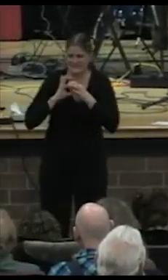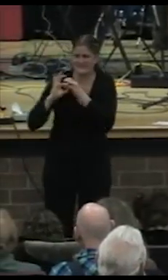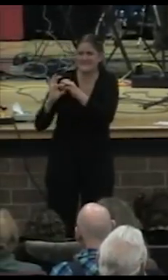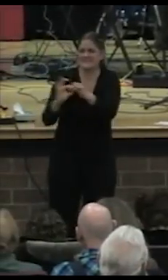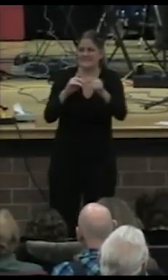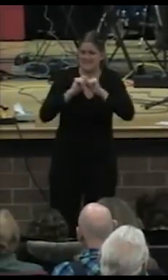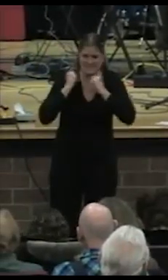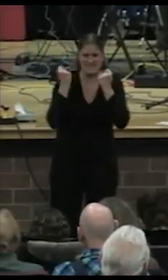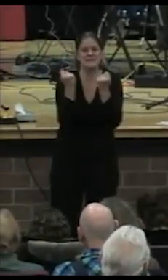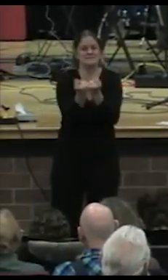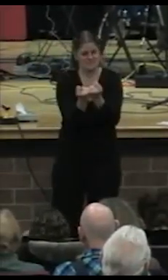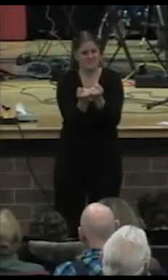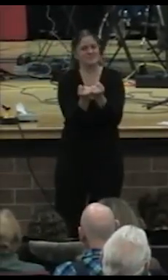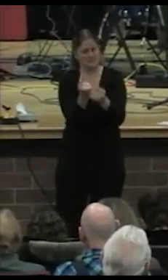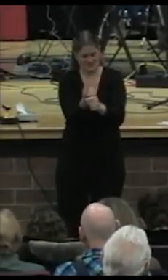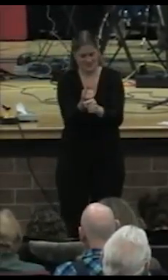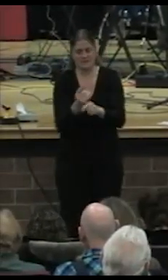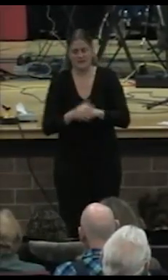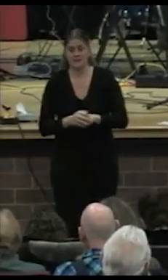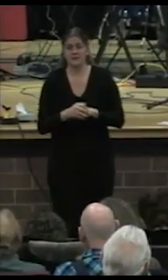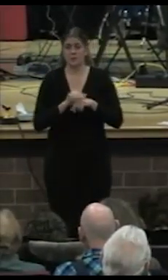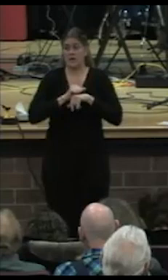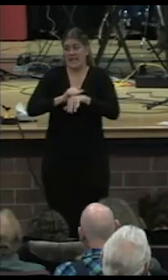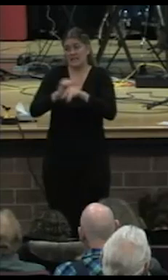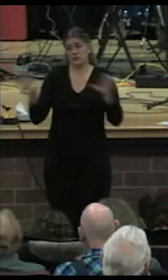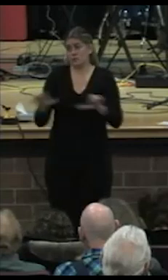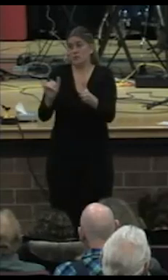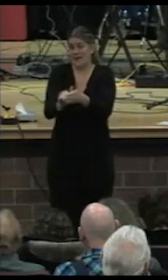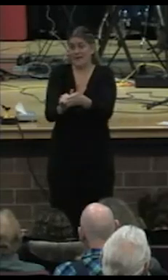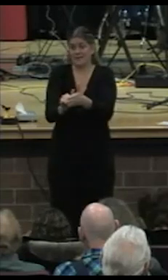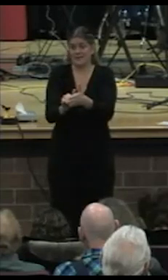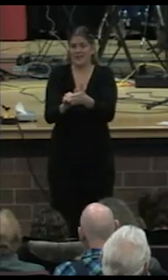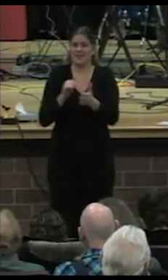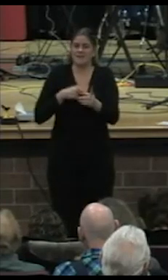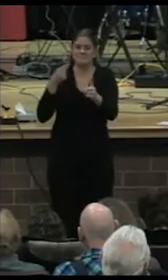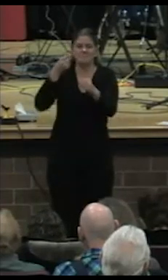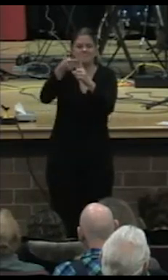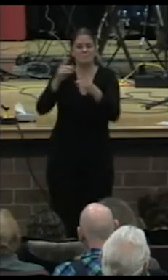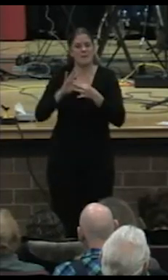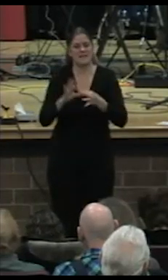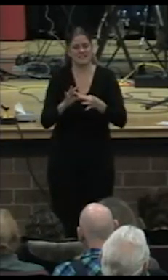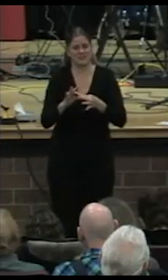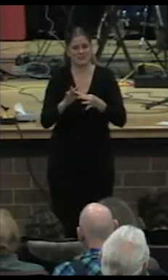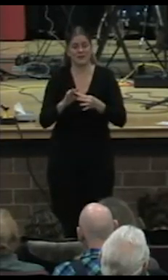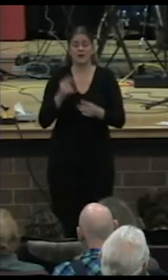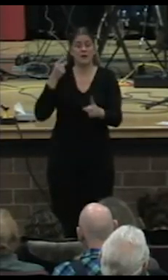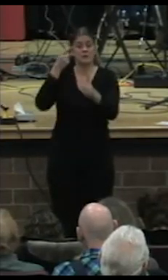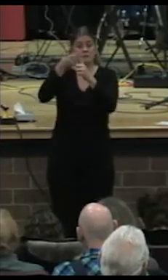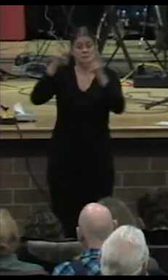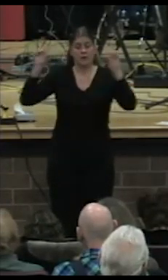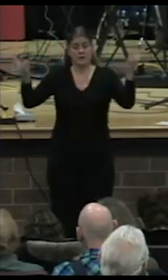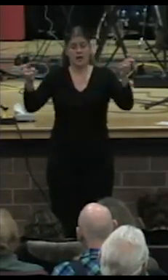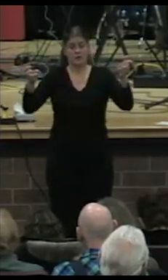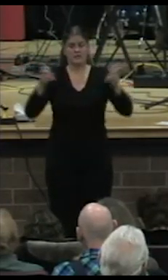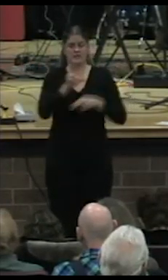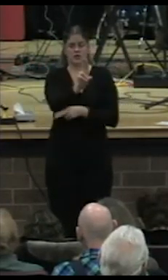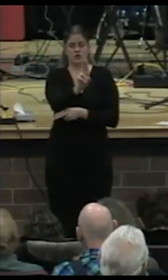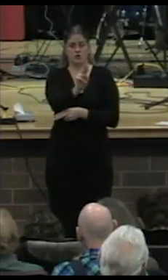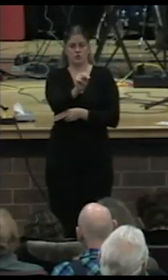that's what ants do. They work together. And it sort of illustrates my message. The title of my message is